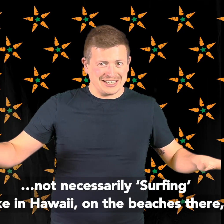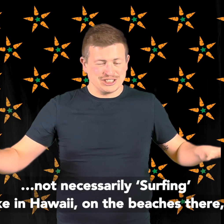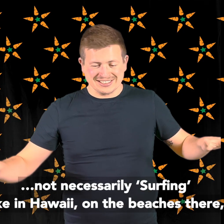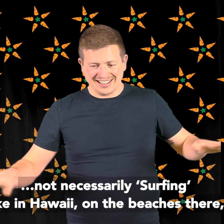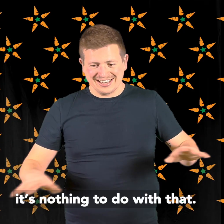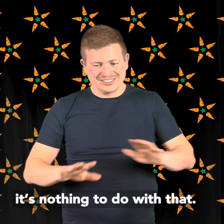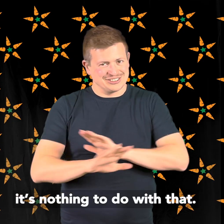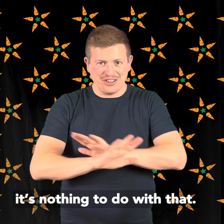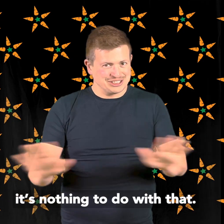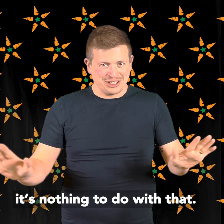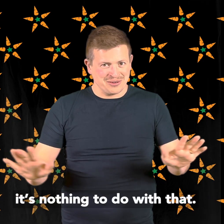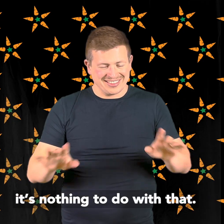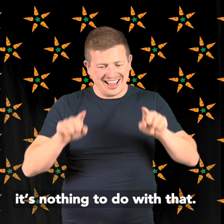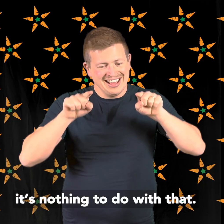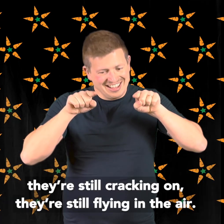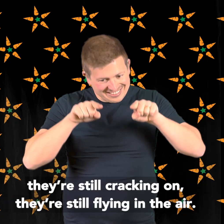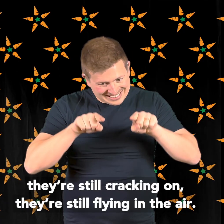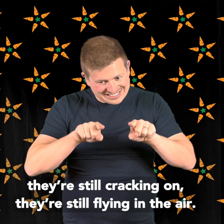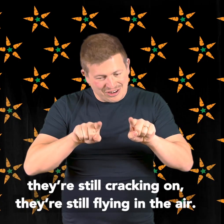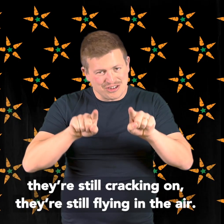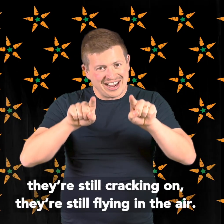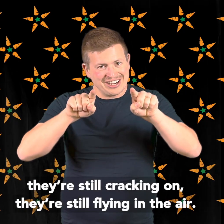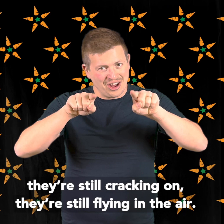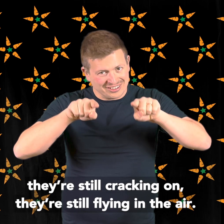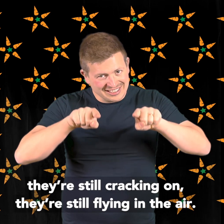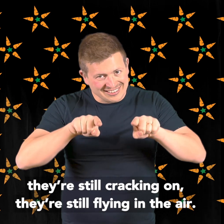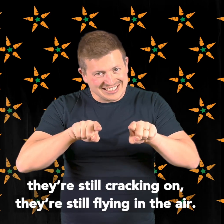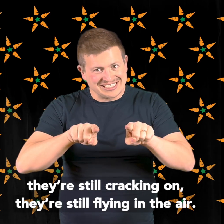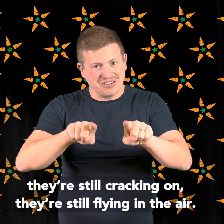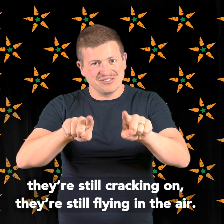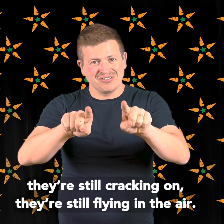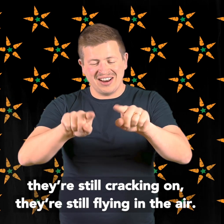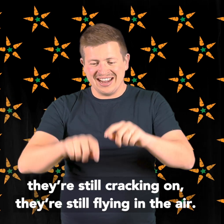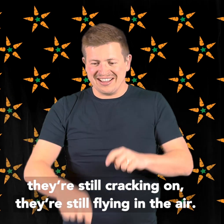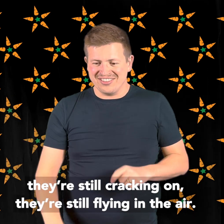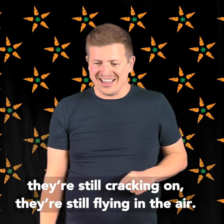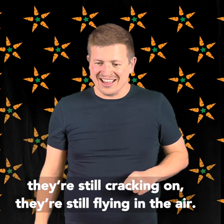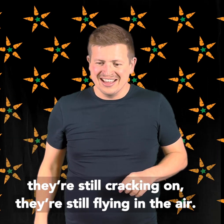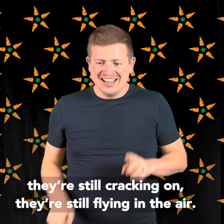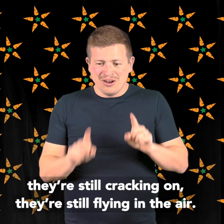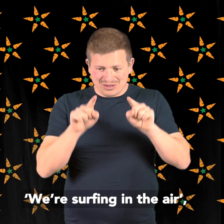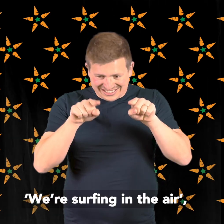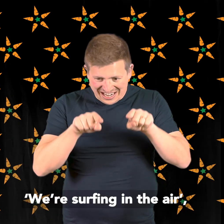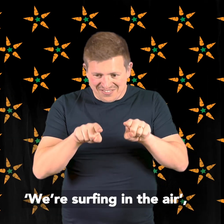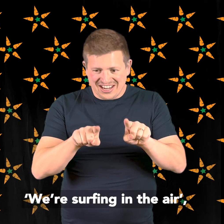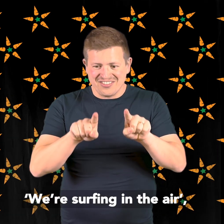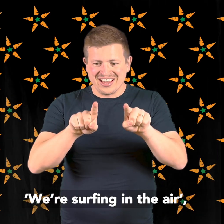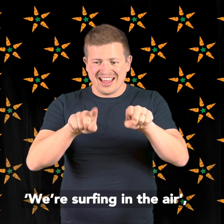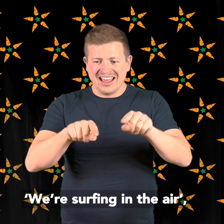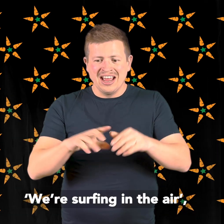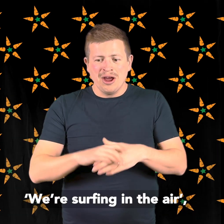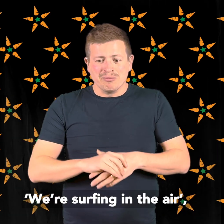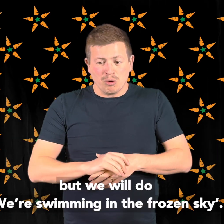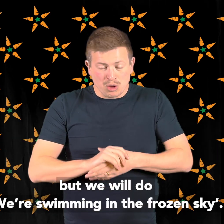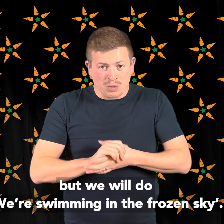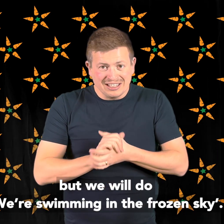beaches there. It's nothing to do with that. They're still cracking on. They're still flying in the air. We're surfing in the air, but